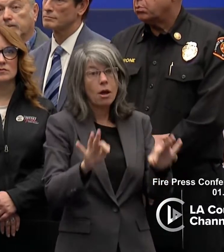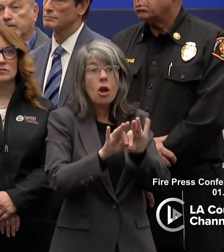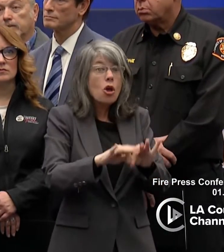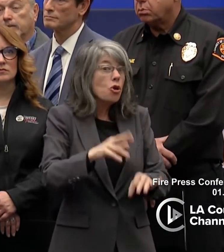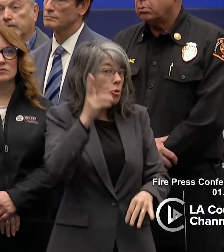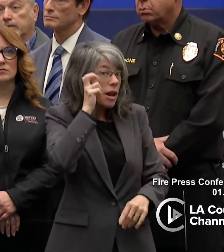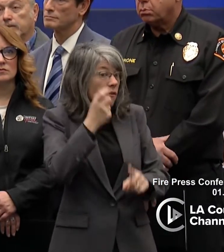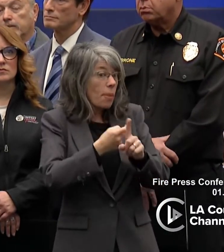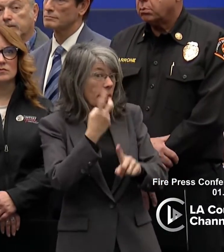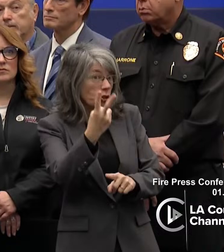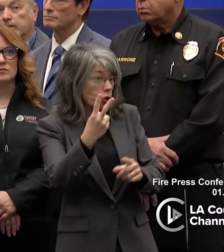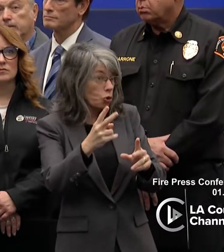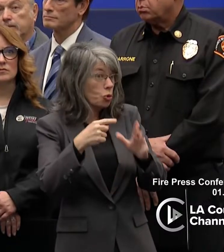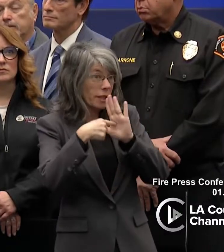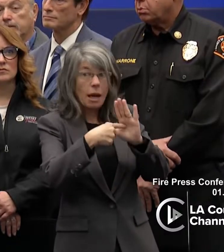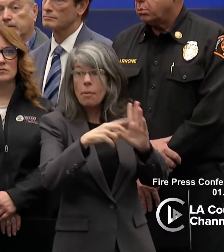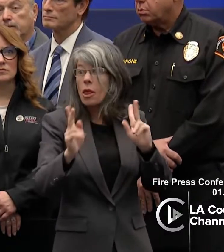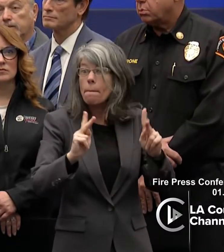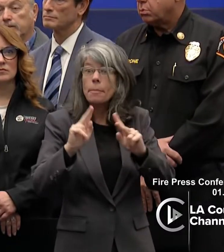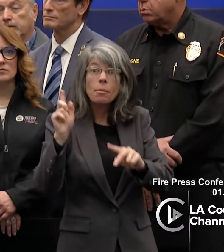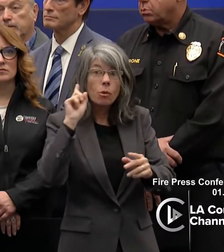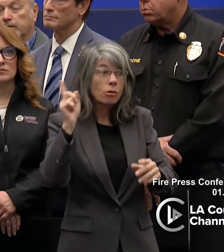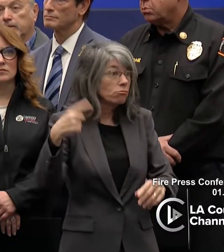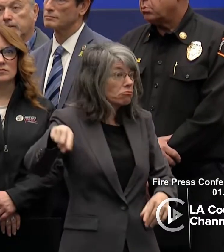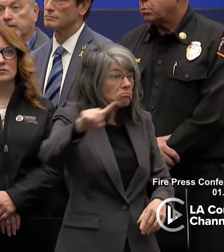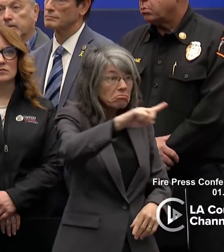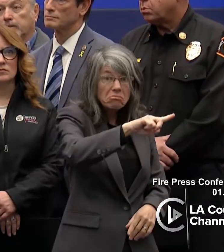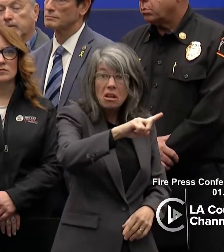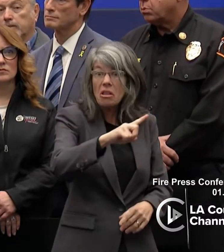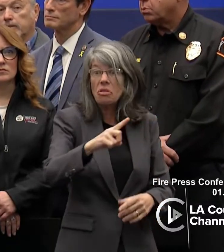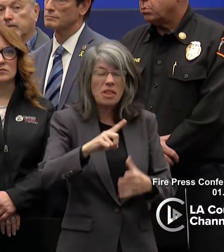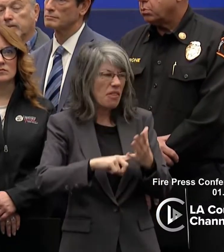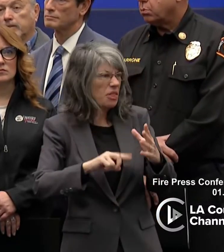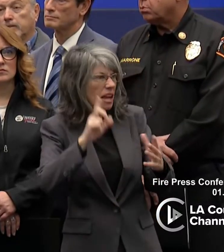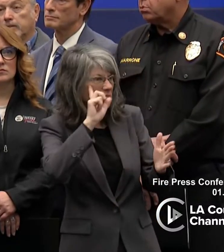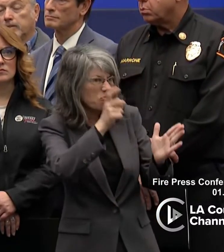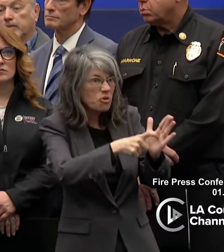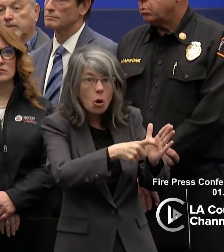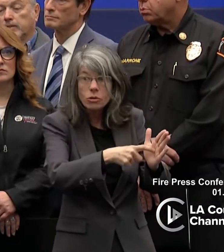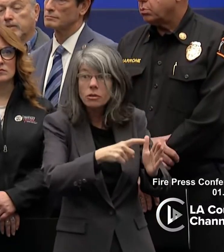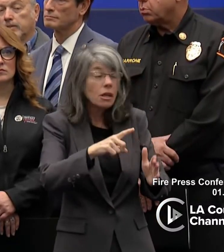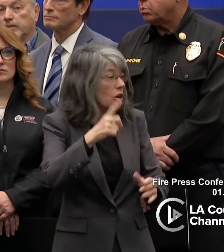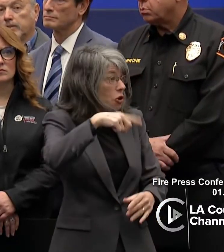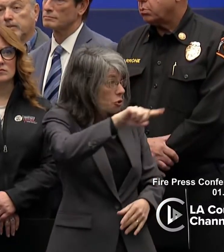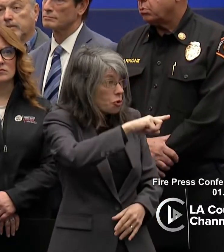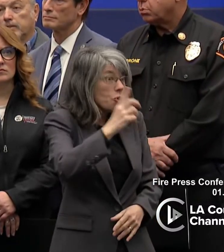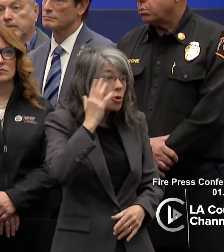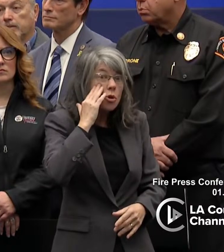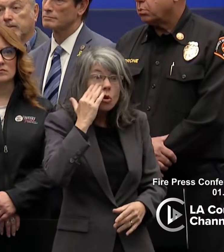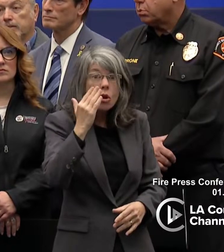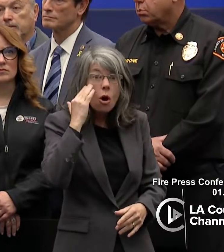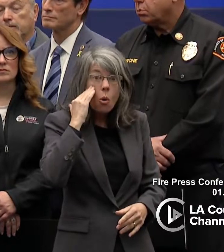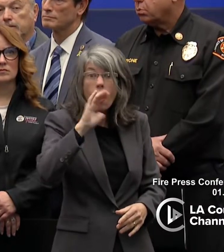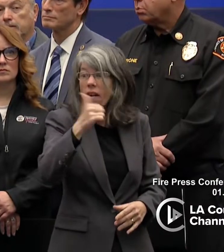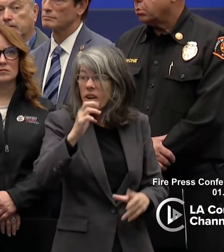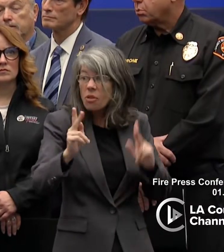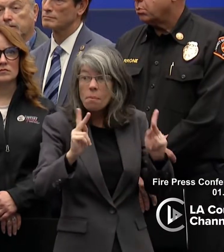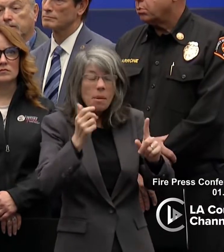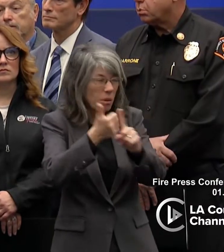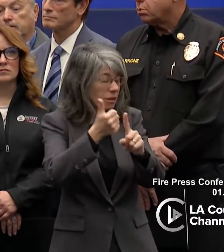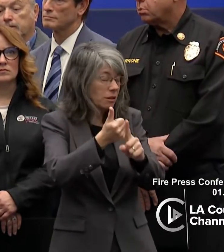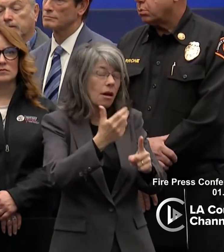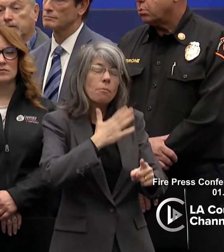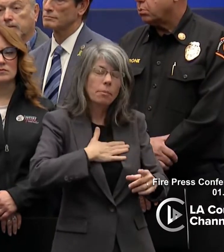examples I mentioned, there are people out there who this is what they do. If you know of those people, please give us a call